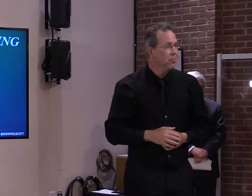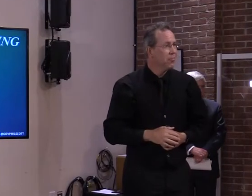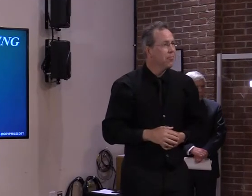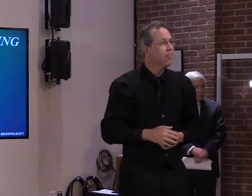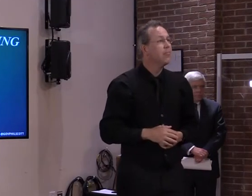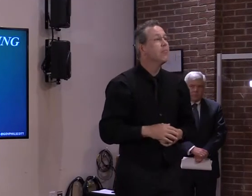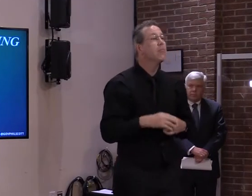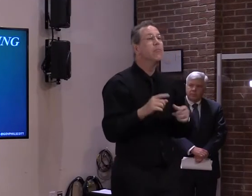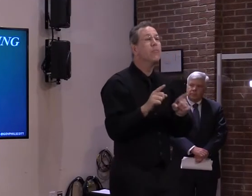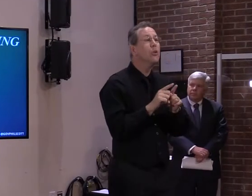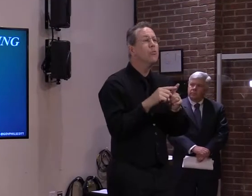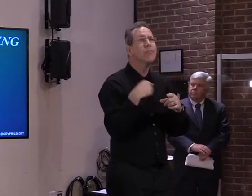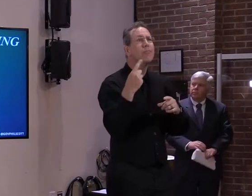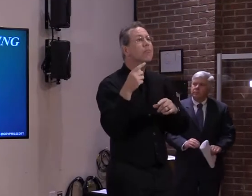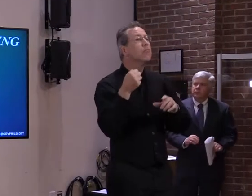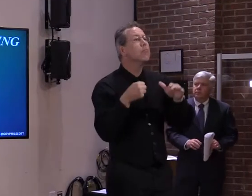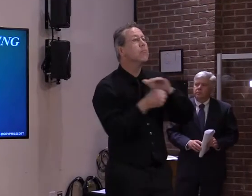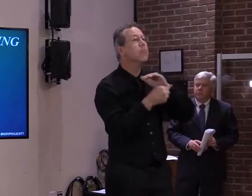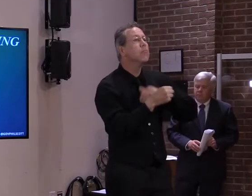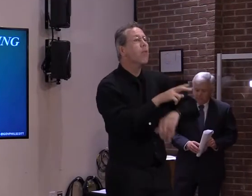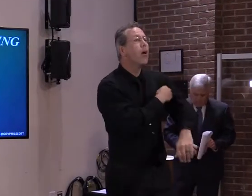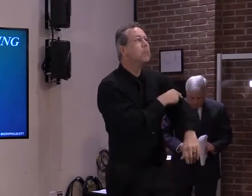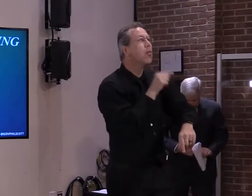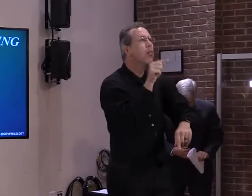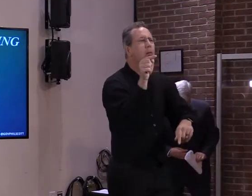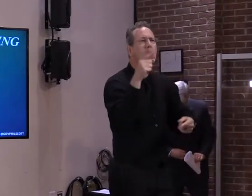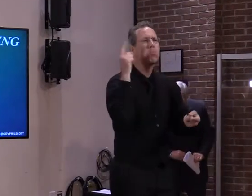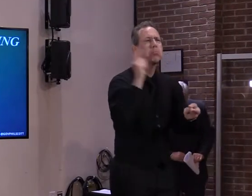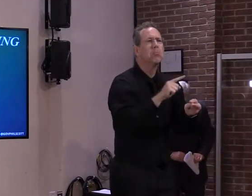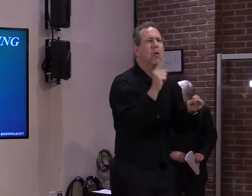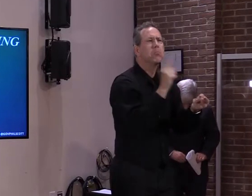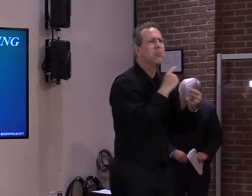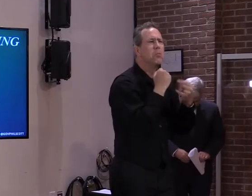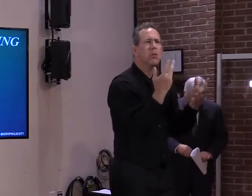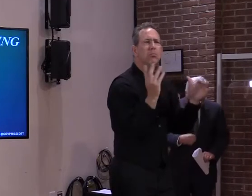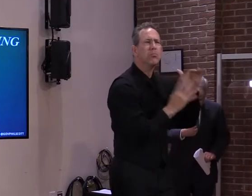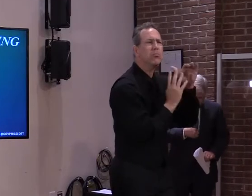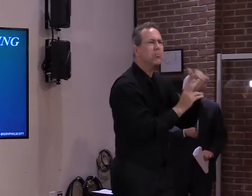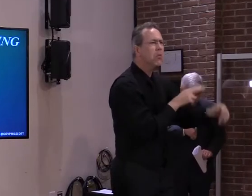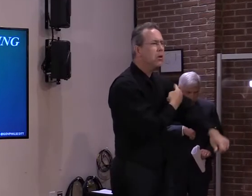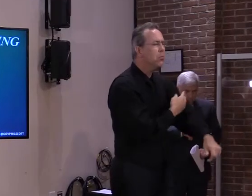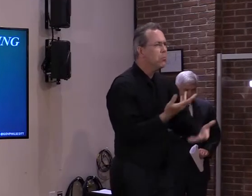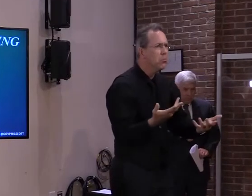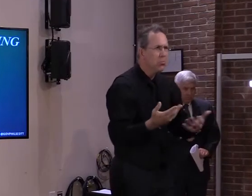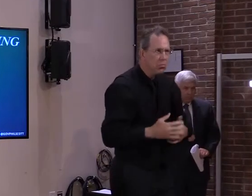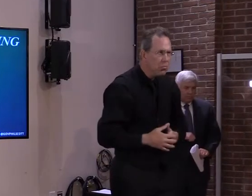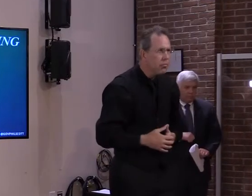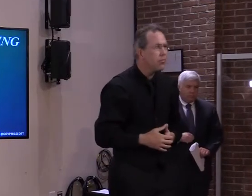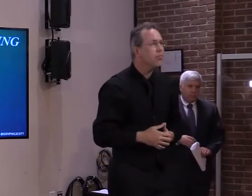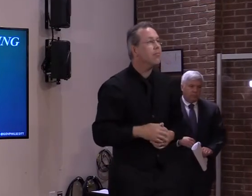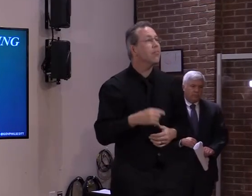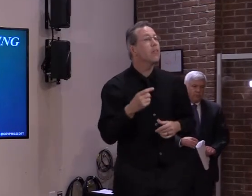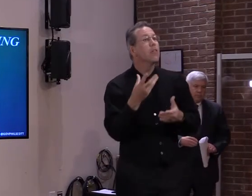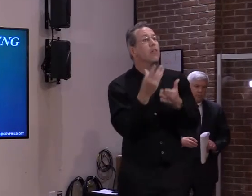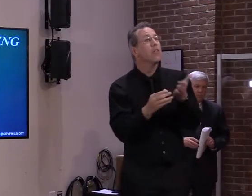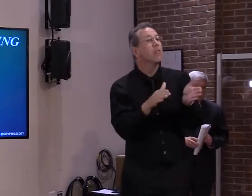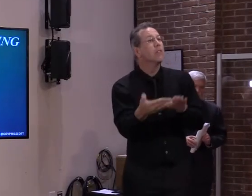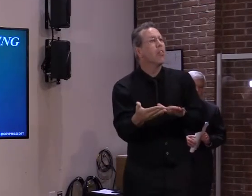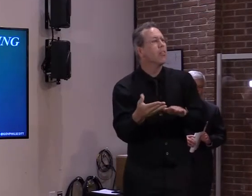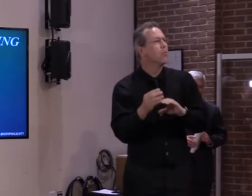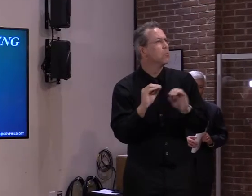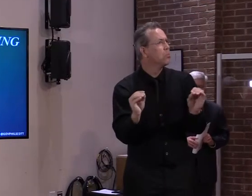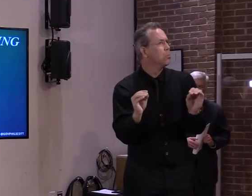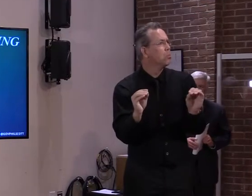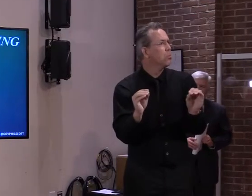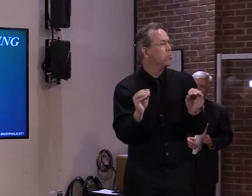digit hospitalization numbers. And while every single death is tragic, we've had just